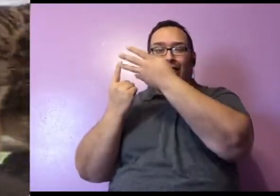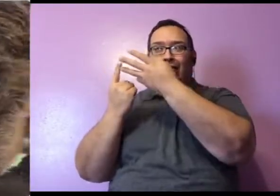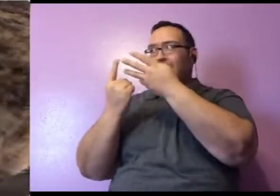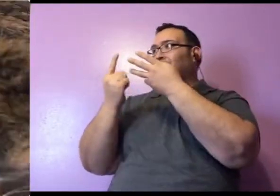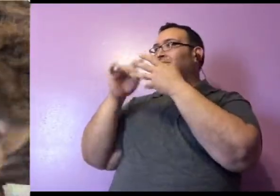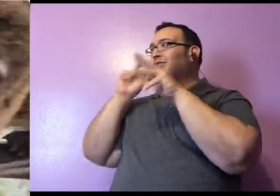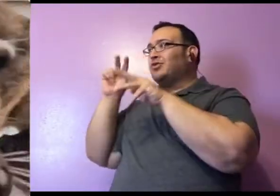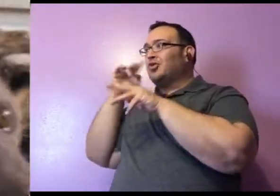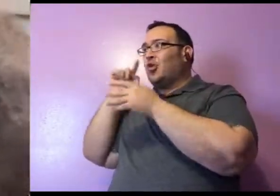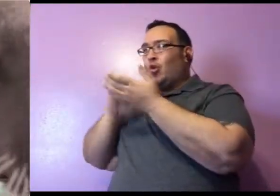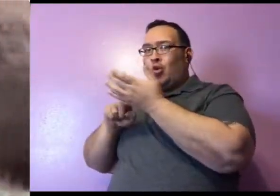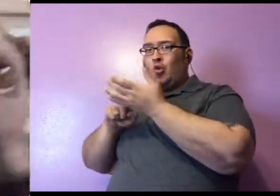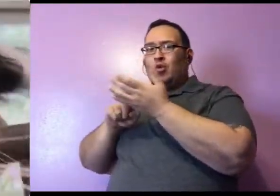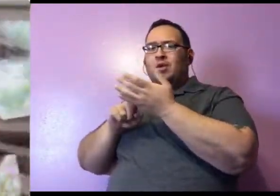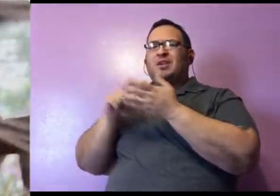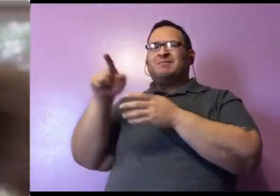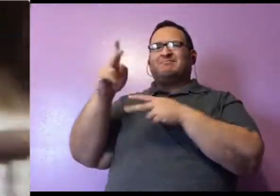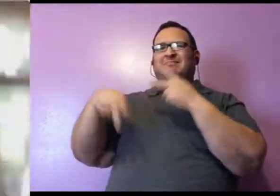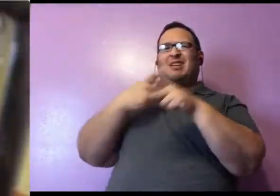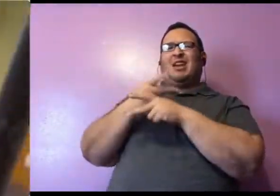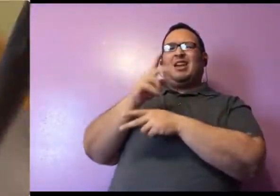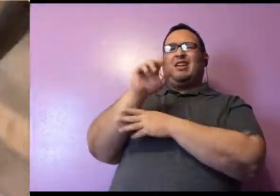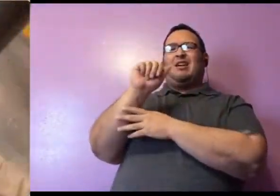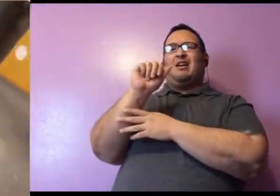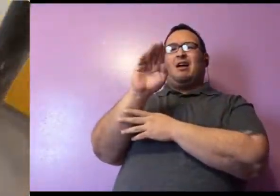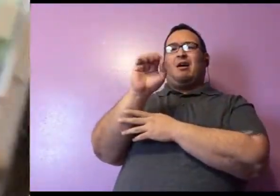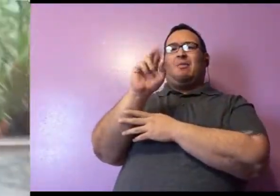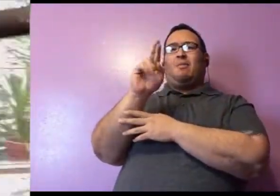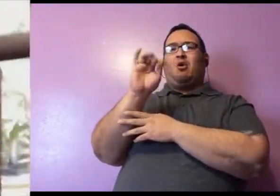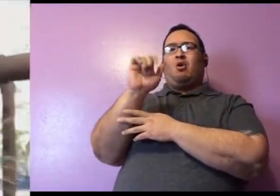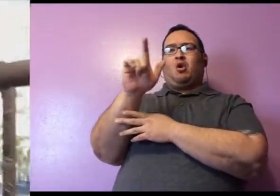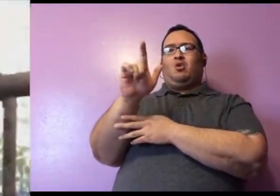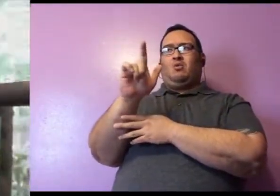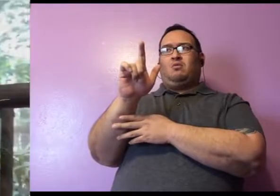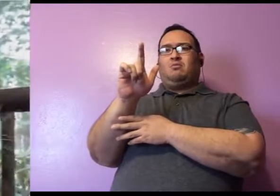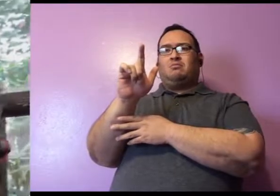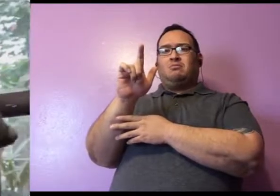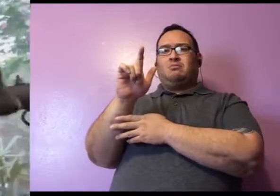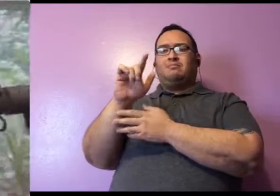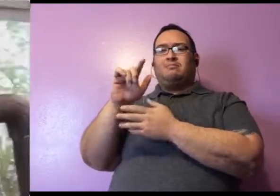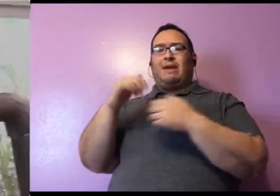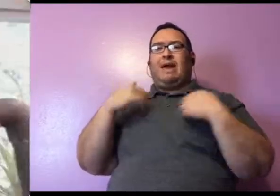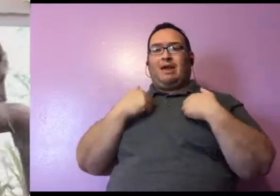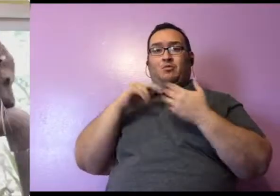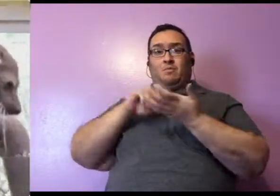animal and she's living in the trees. So it helps her find animals. She just tried to take a camera.